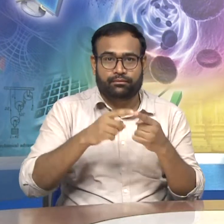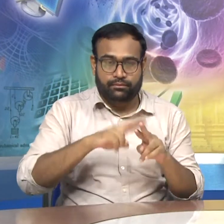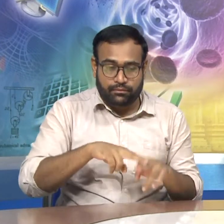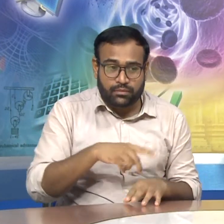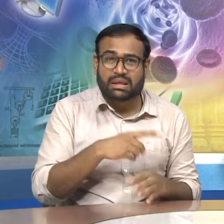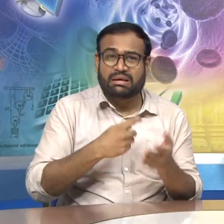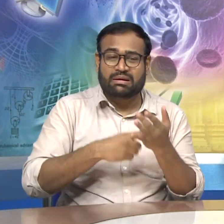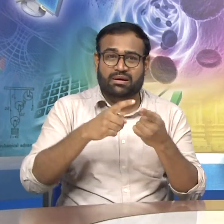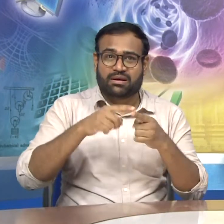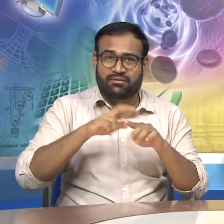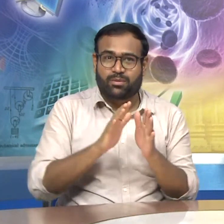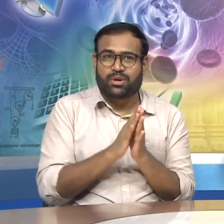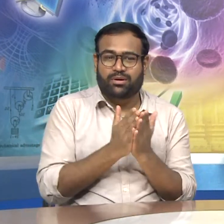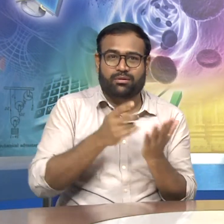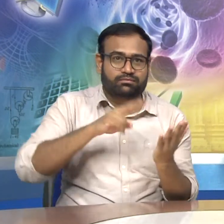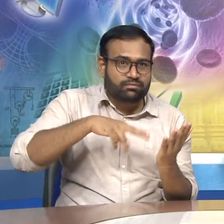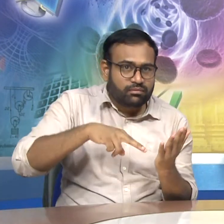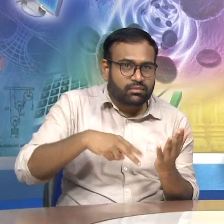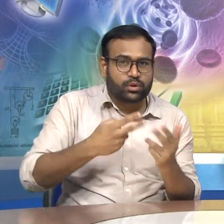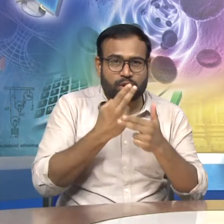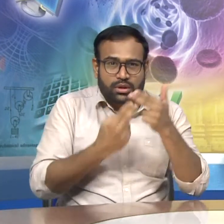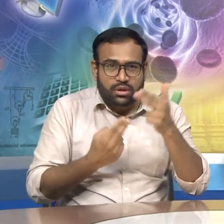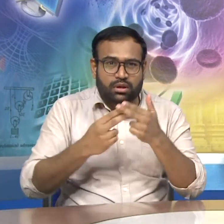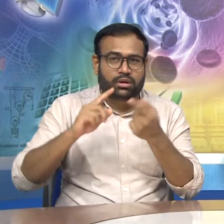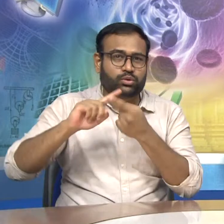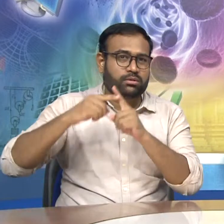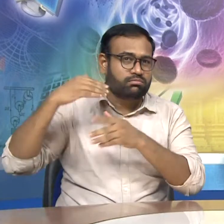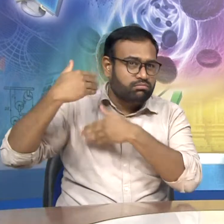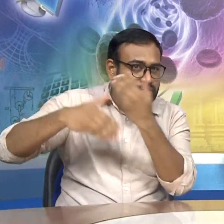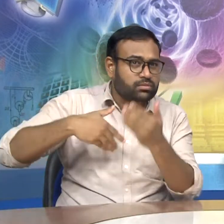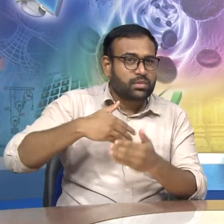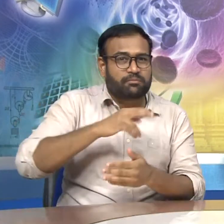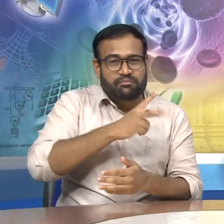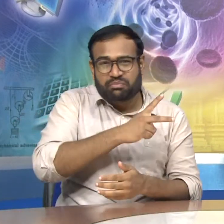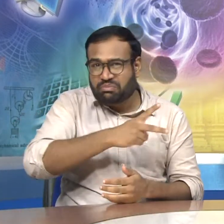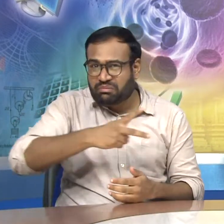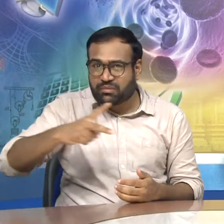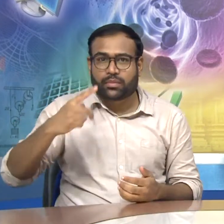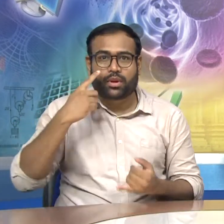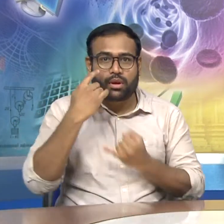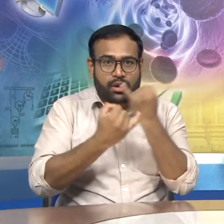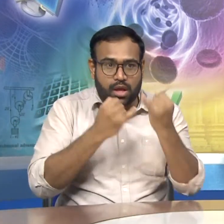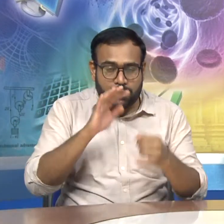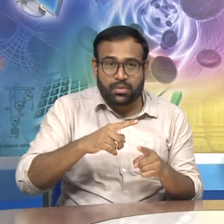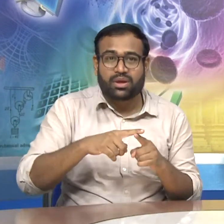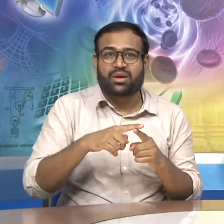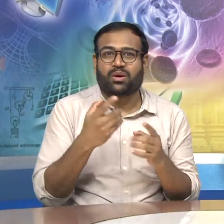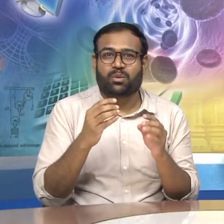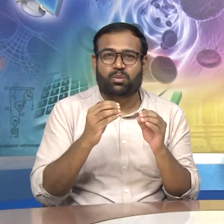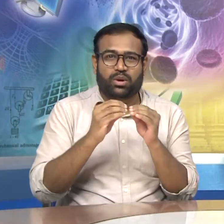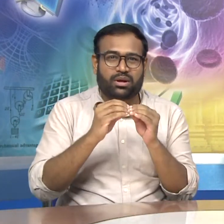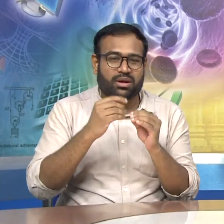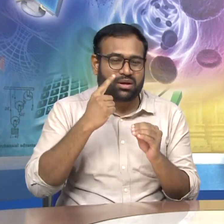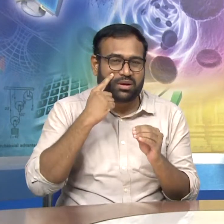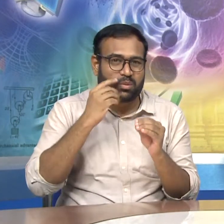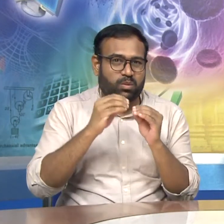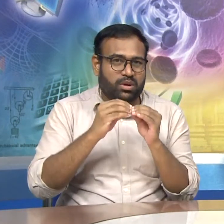completion of bibliography, helping in research, etc., and indirect service such